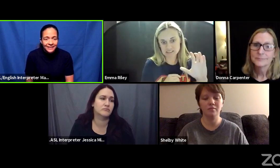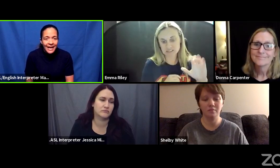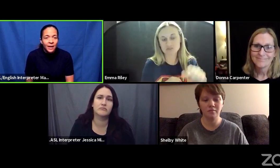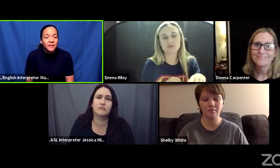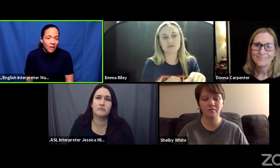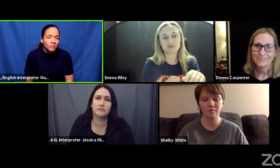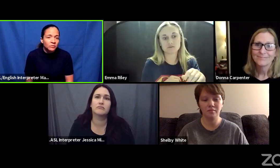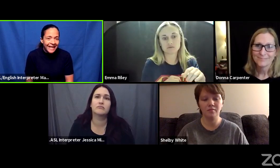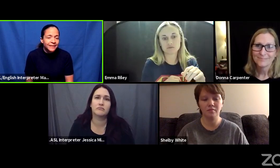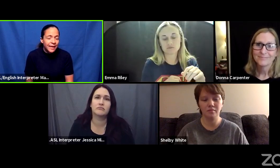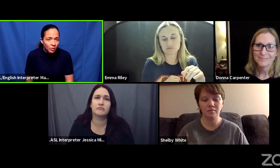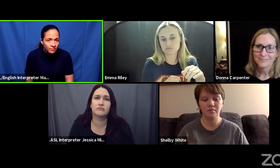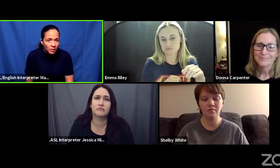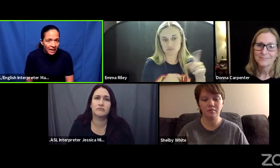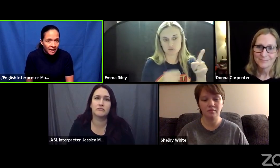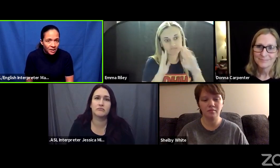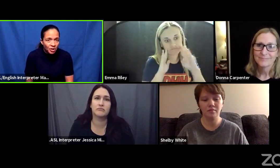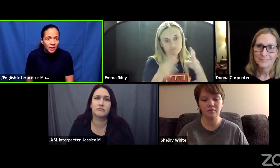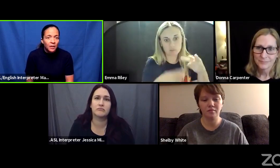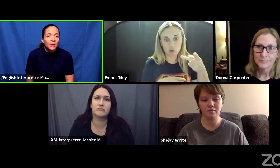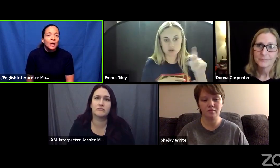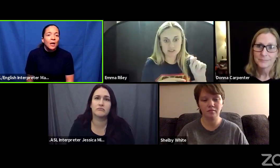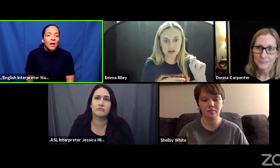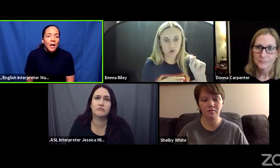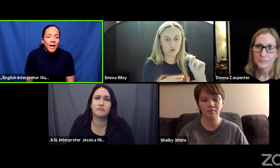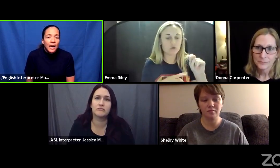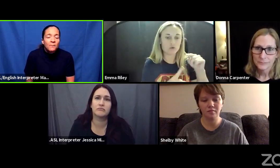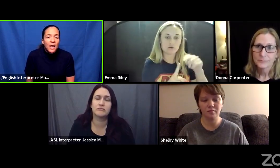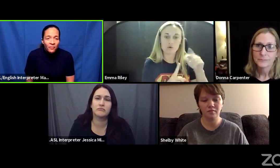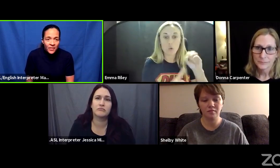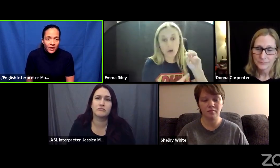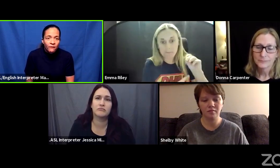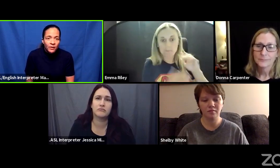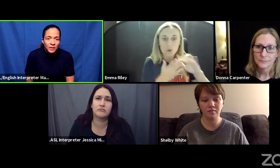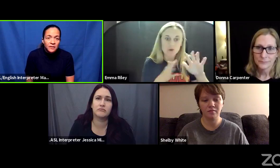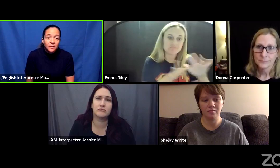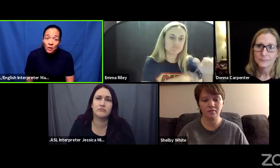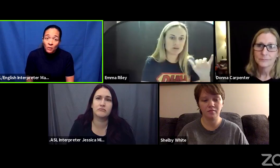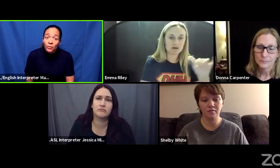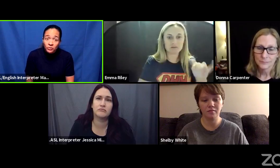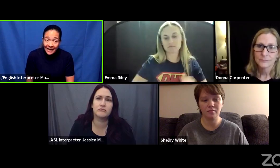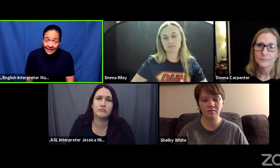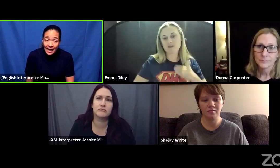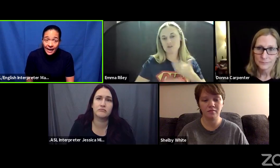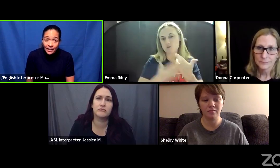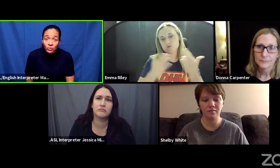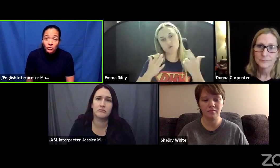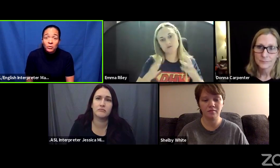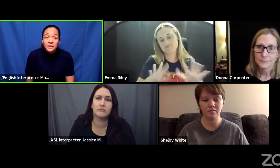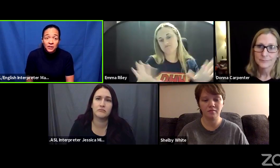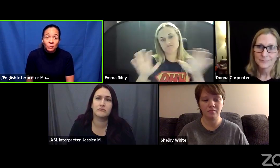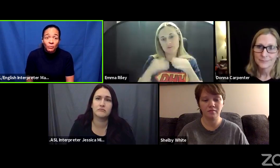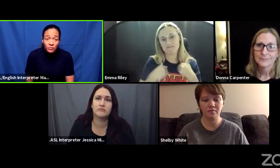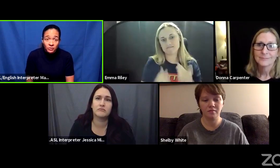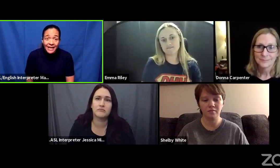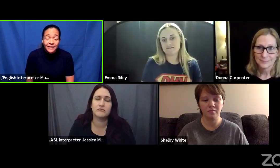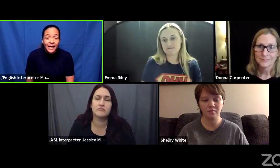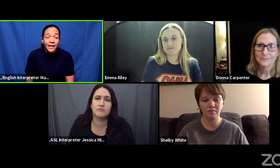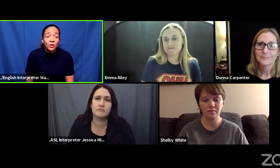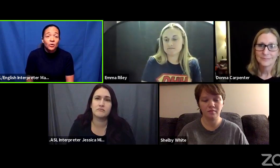for tactile, it's called tactile communication. Their focus is on pro-tactile,